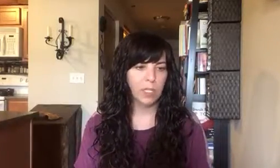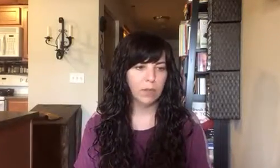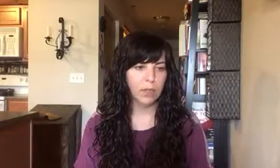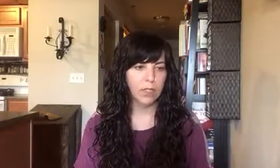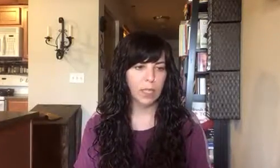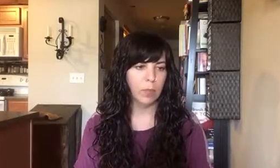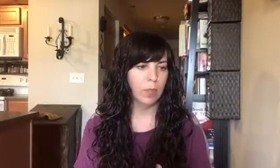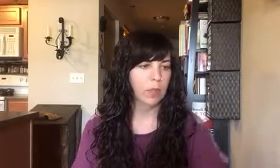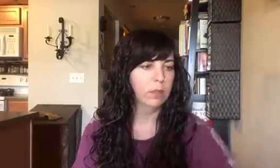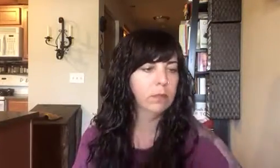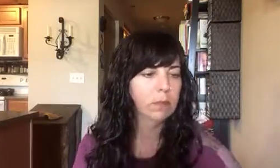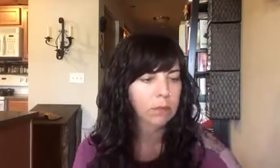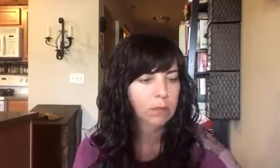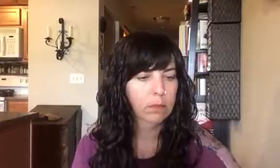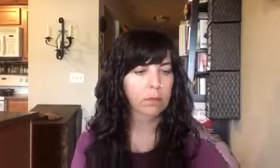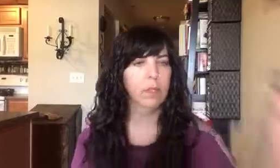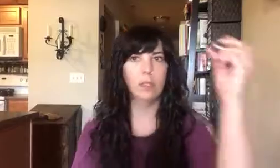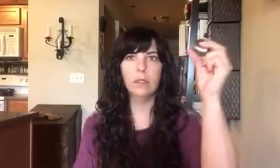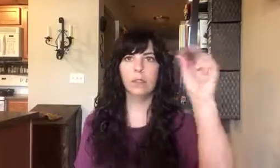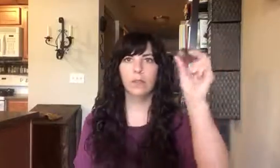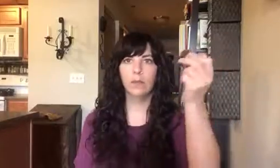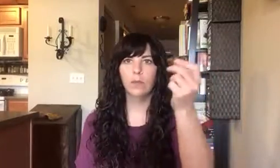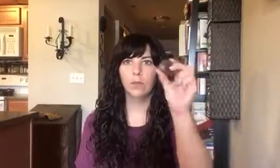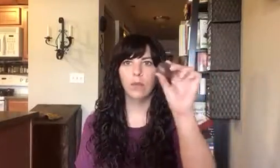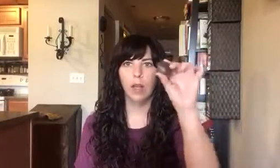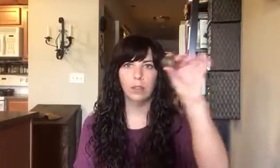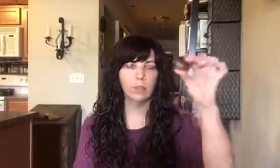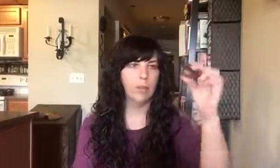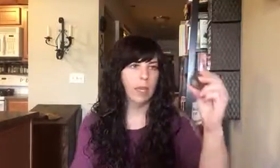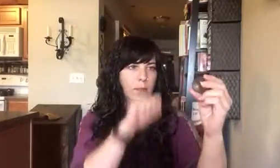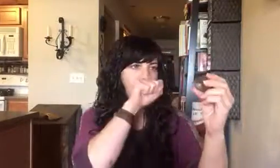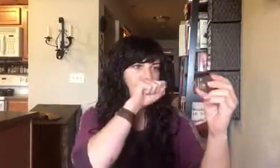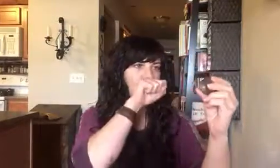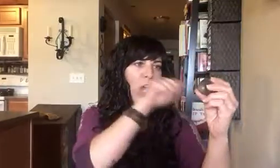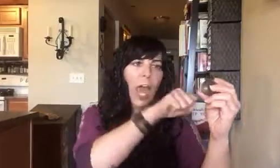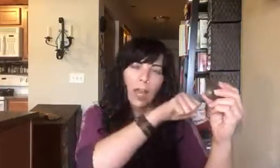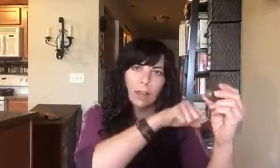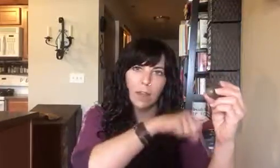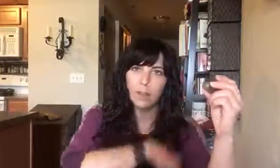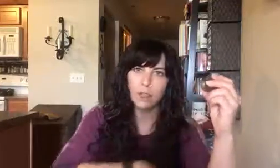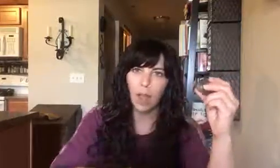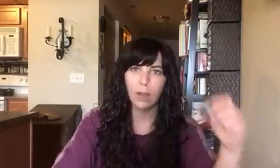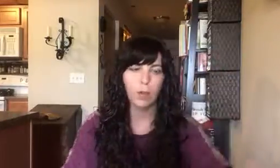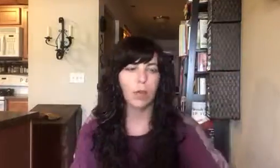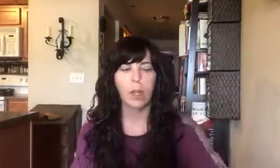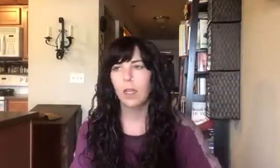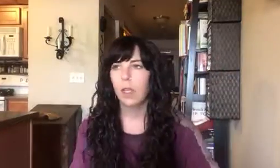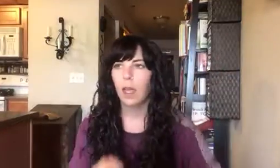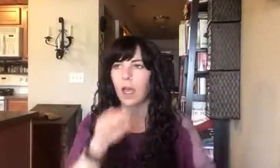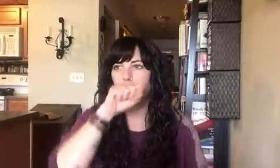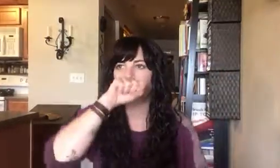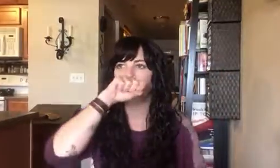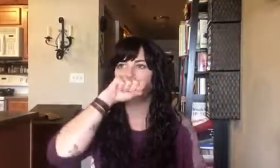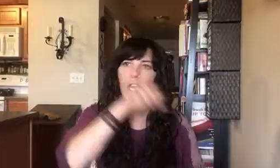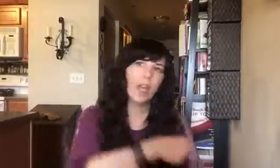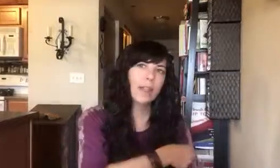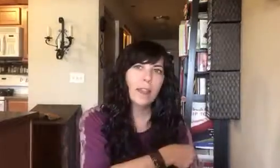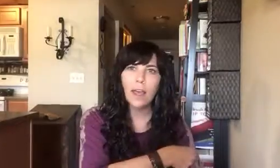for example, this rock, I love this rock, or I